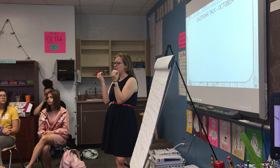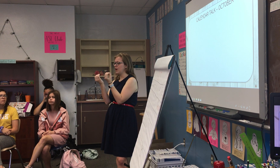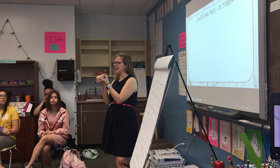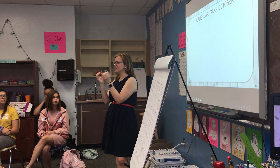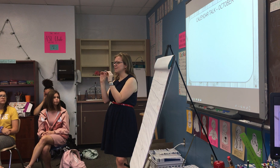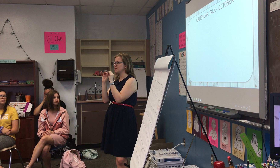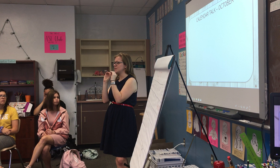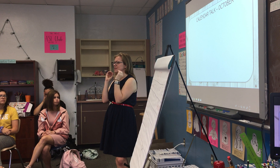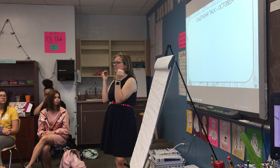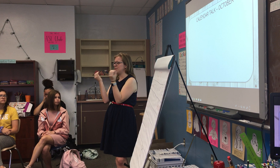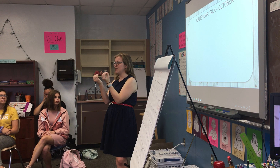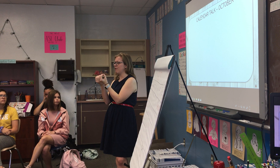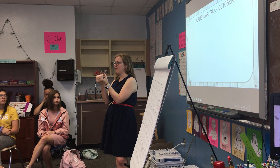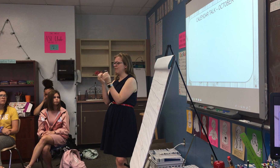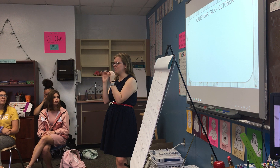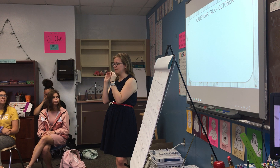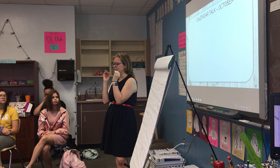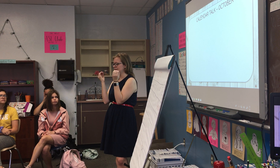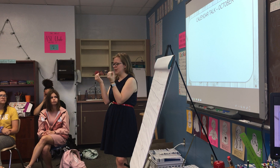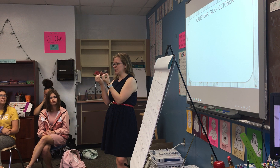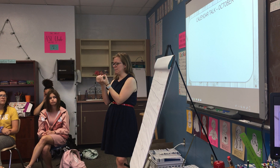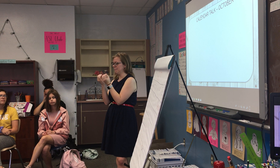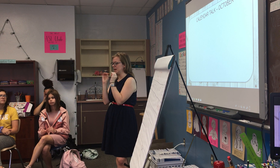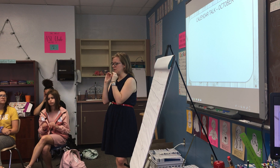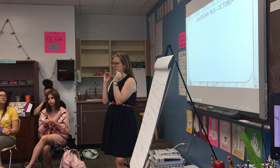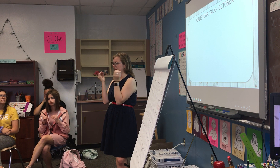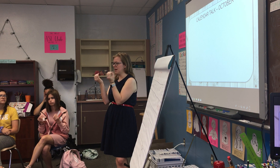And then sometimes people sign bagel. Bagel. I don't mean